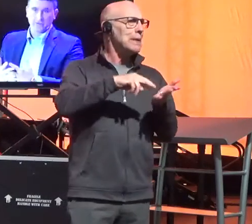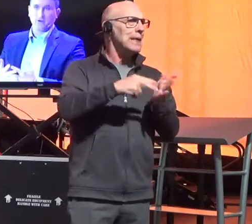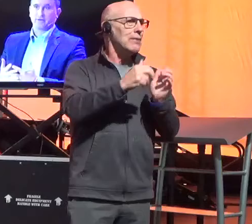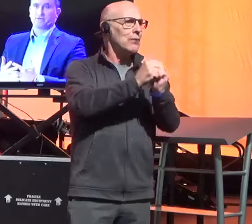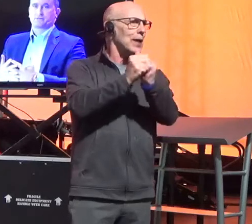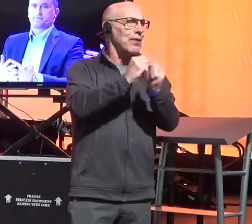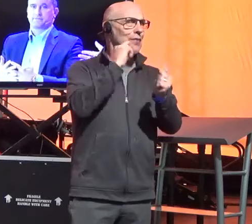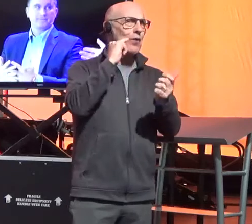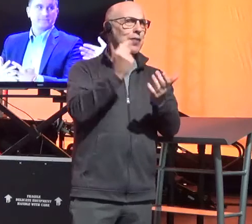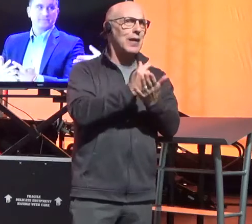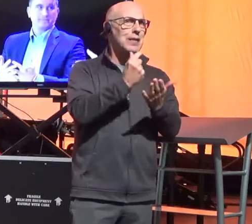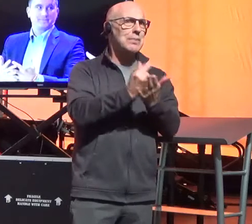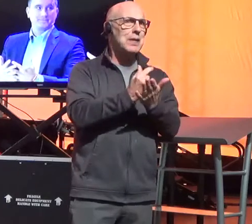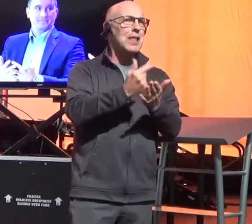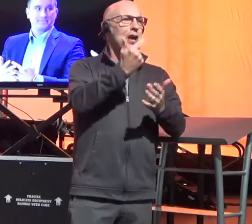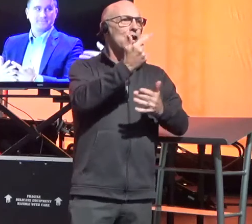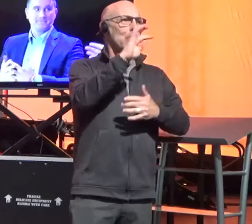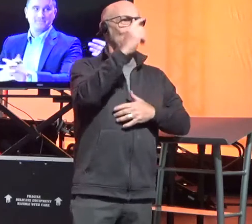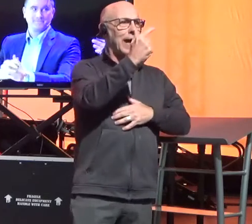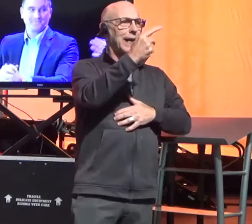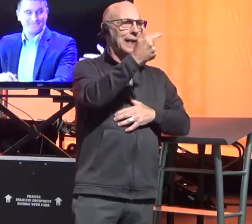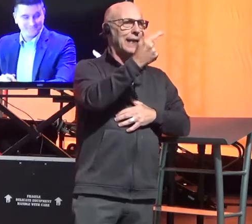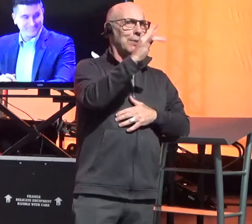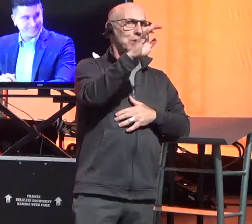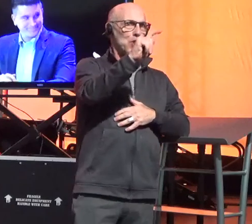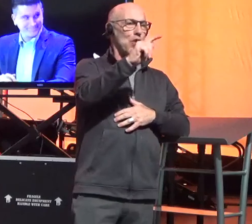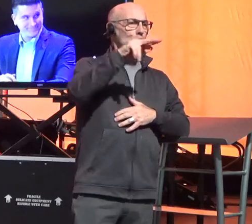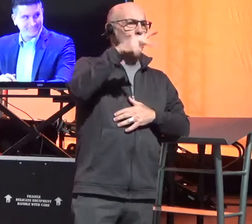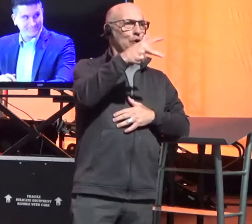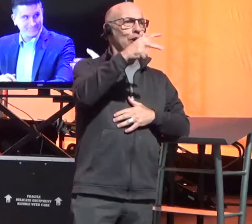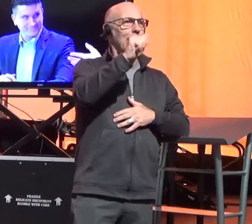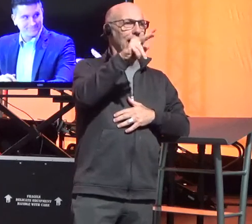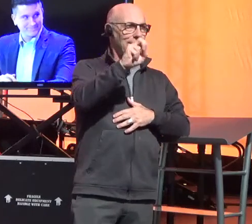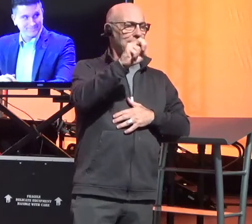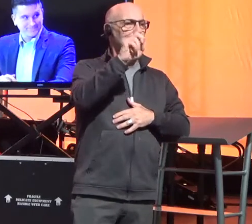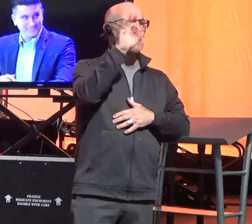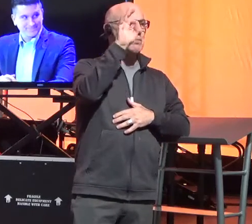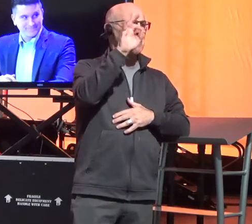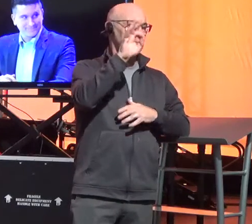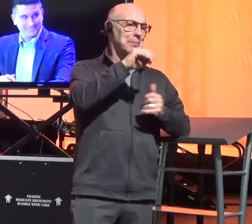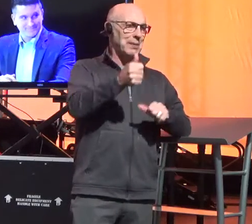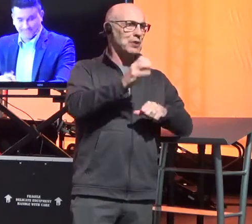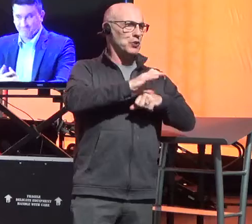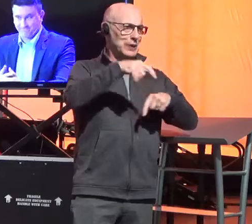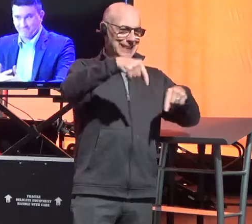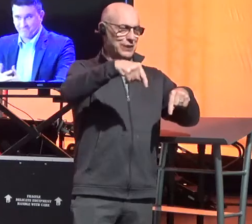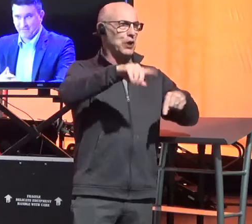Sure, as long as... Sorry, Greg Gilbert, pastor of Third Avenue Baptist Church, right here in Louisville, Kentucky.